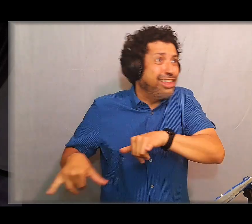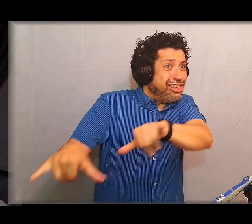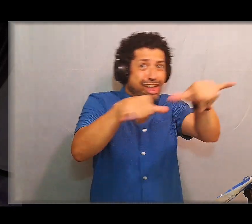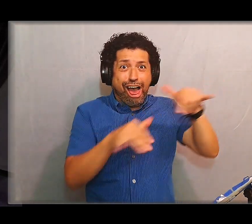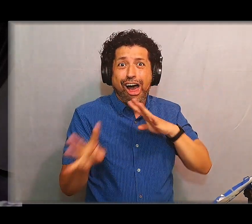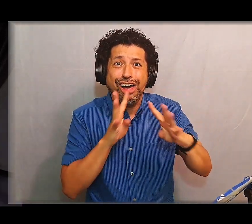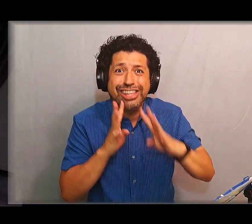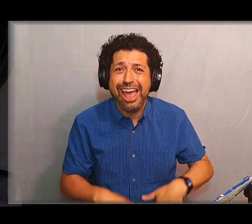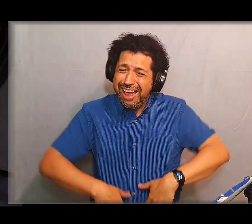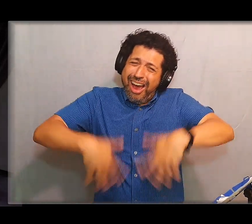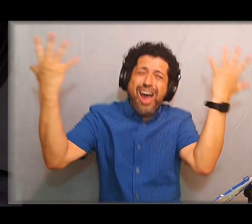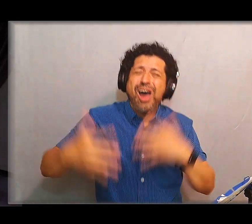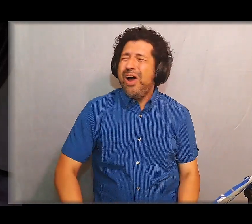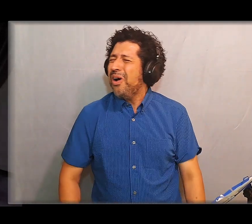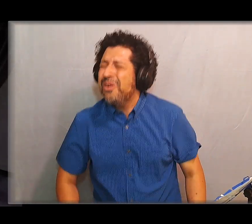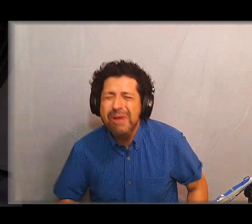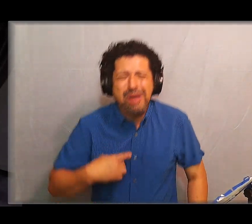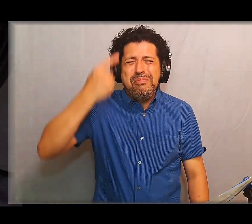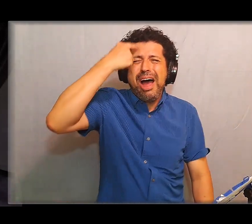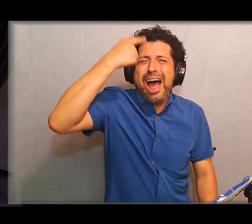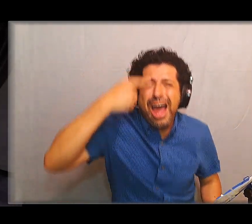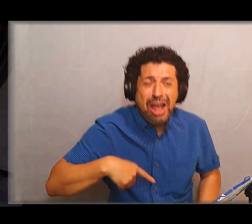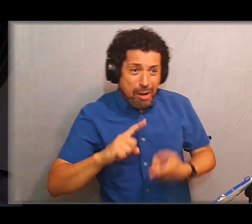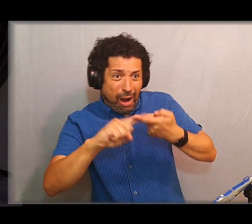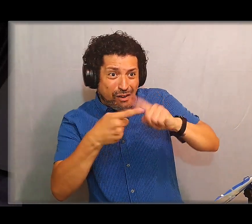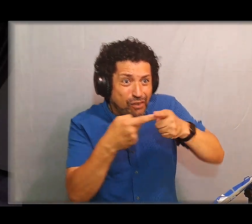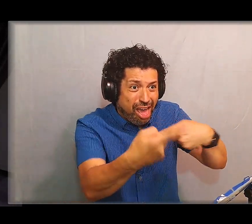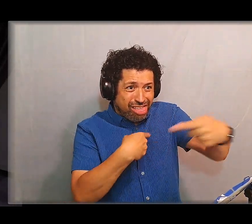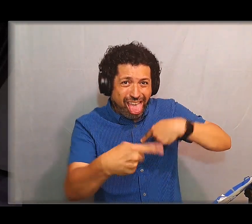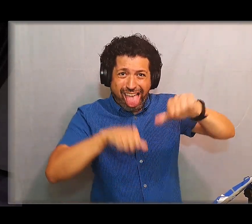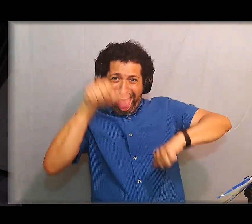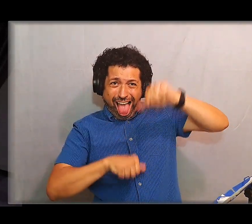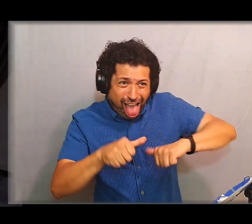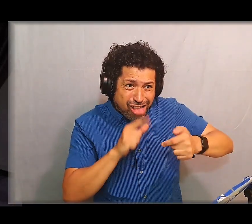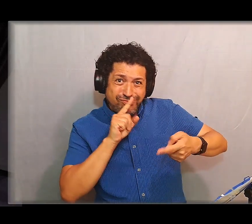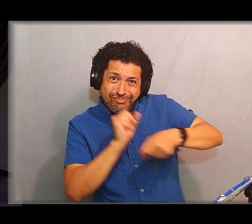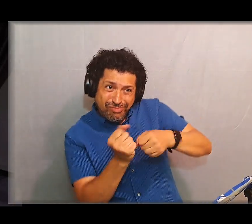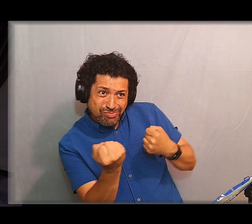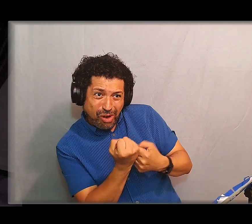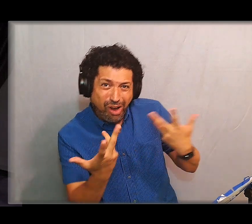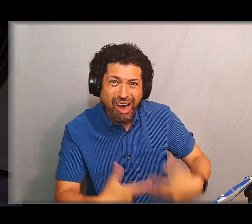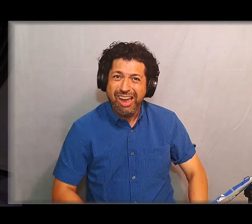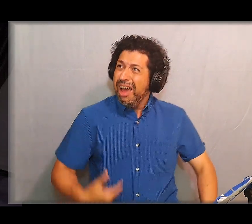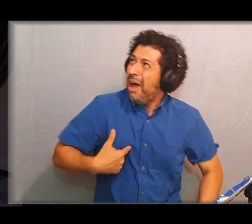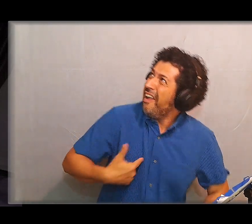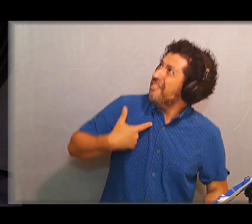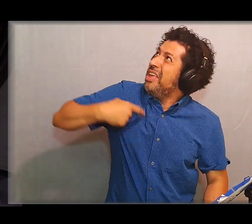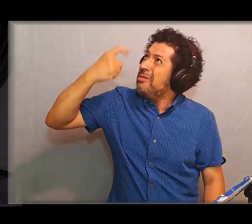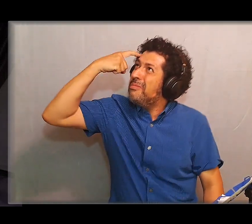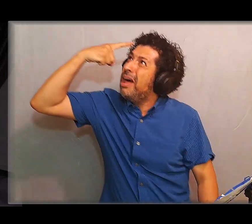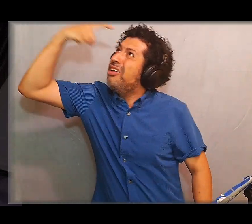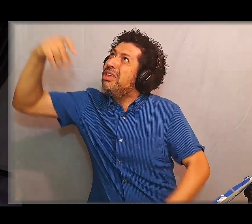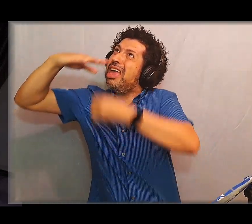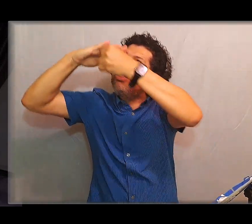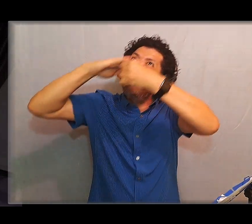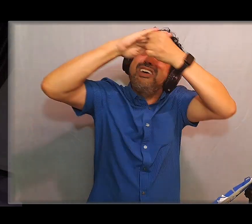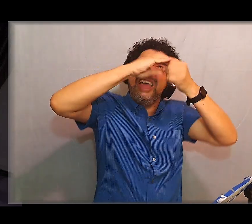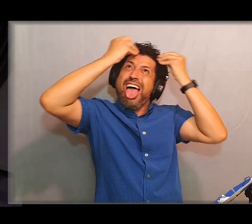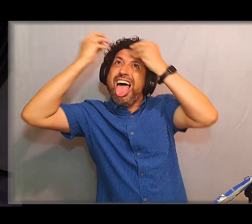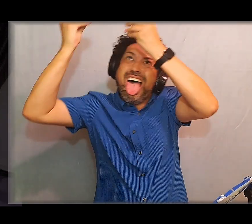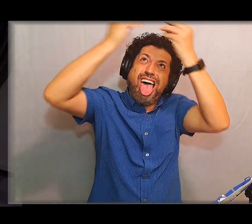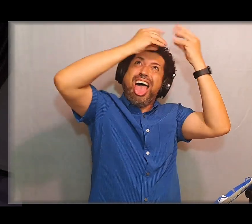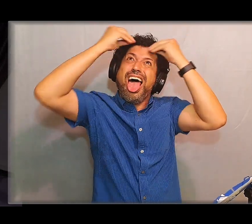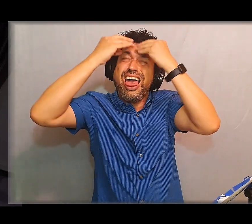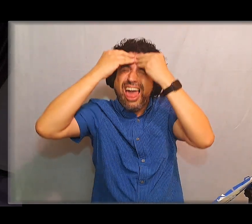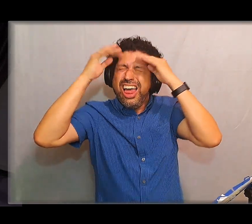cause that's what they all say. But oh, my mind is really my friend sometimes. I can hear my dreams calling me, but